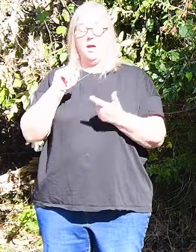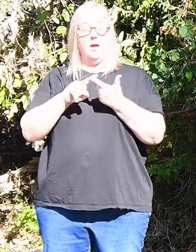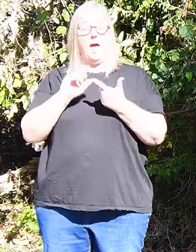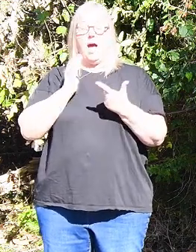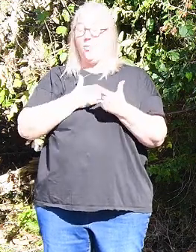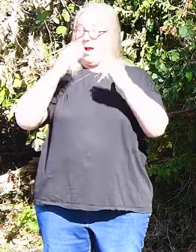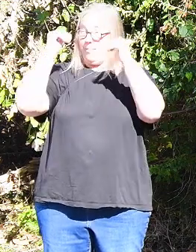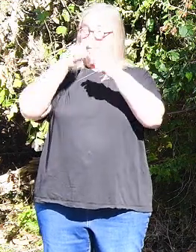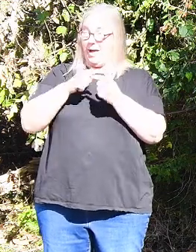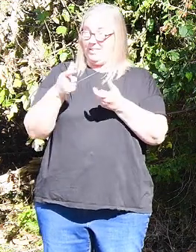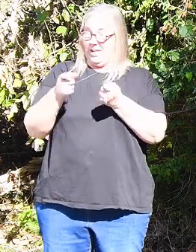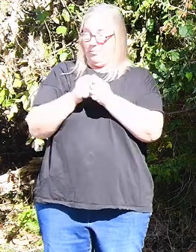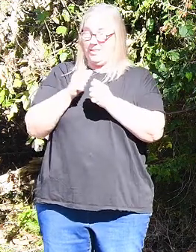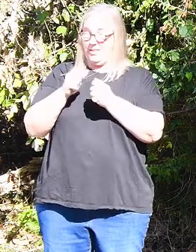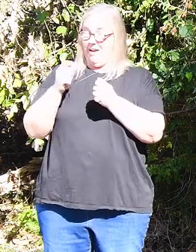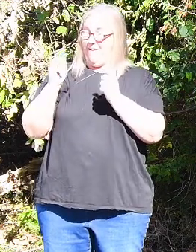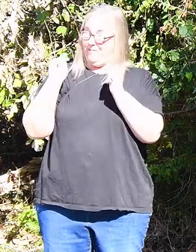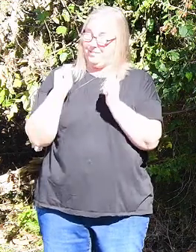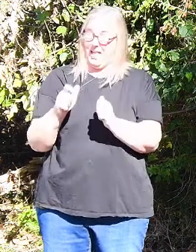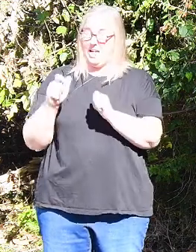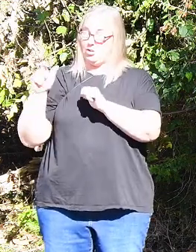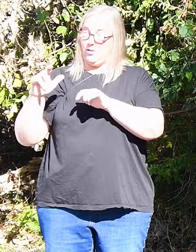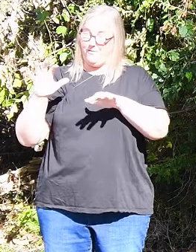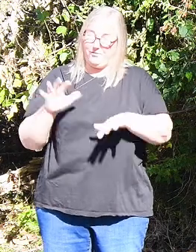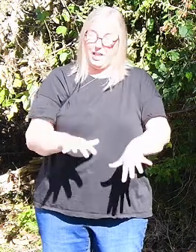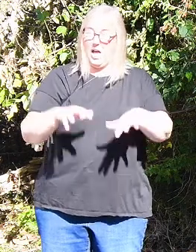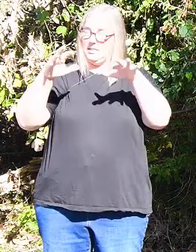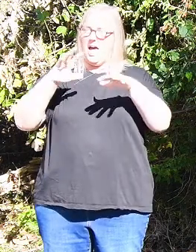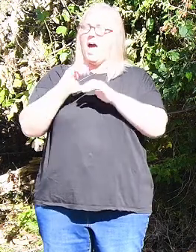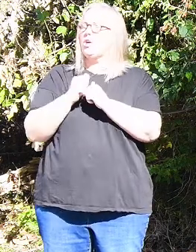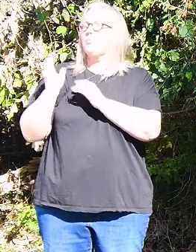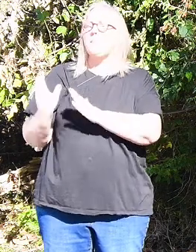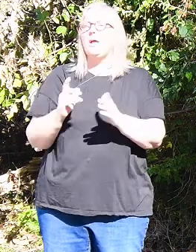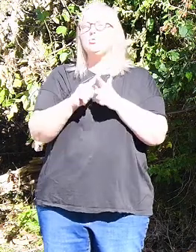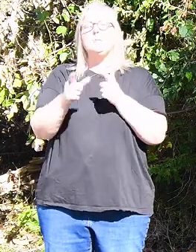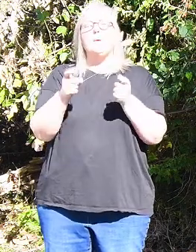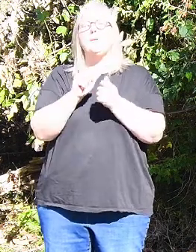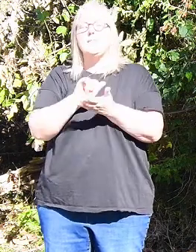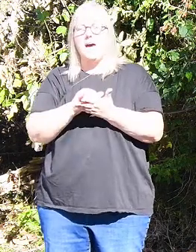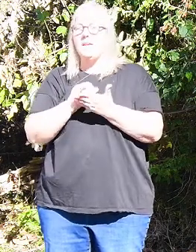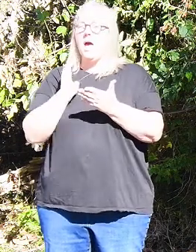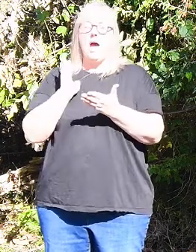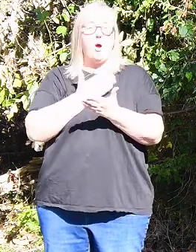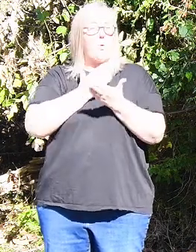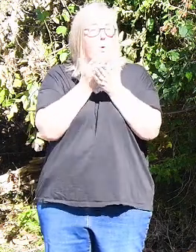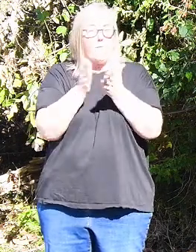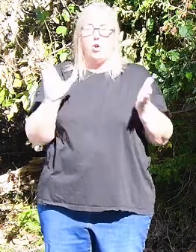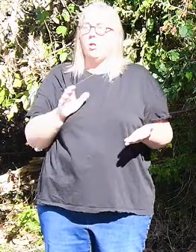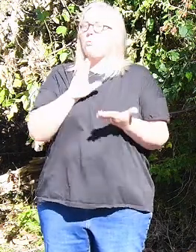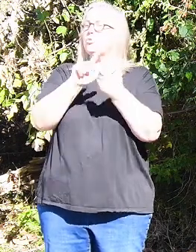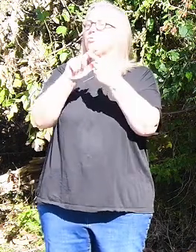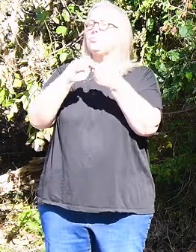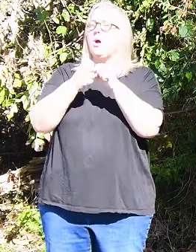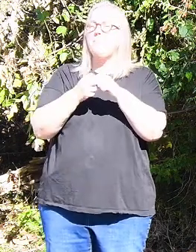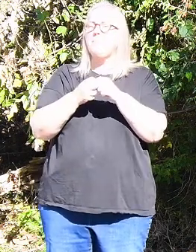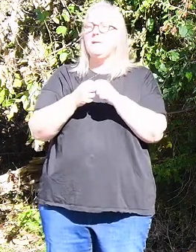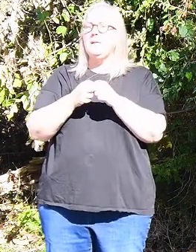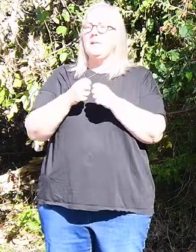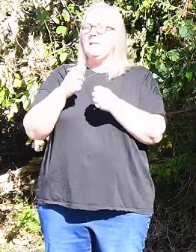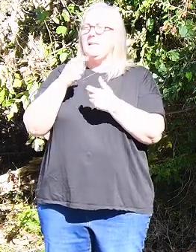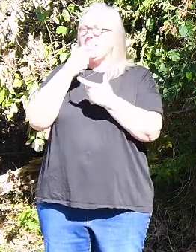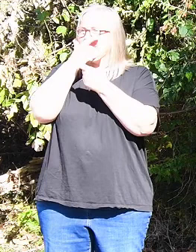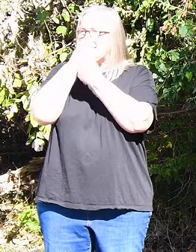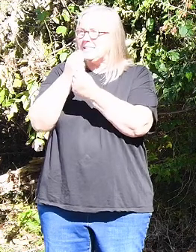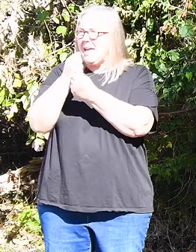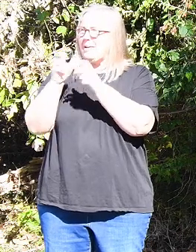that how we need to be more prepared in dealing with them, our overall approach to the problem, the stakeholders that have been involved,